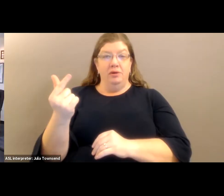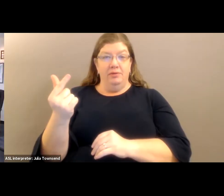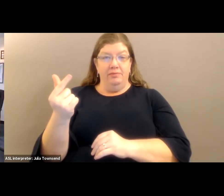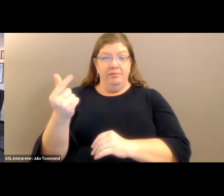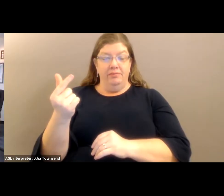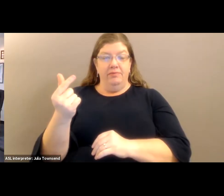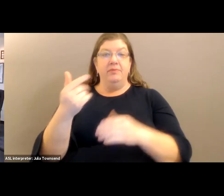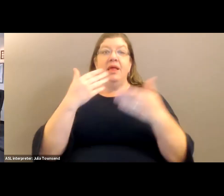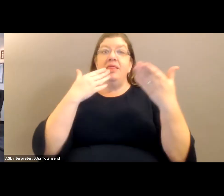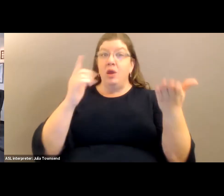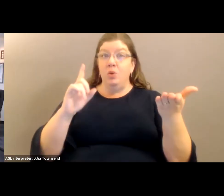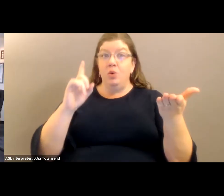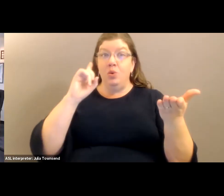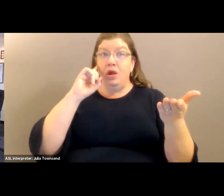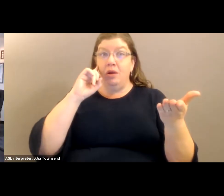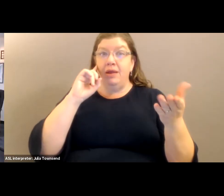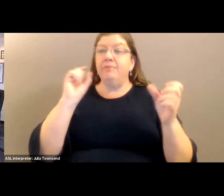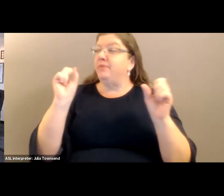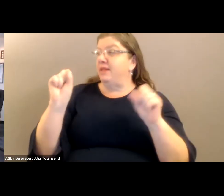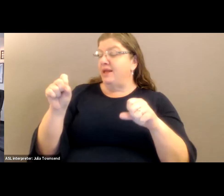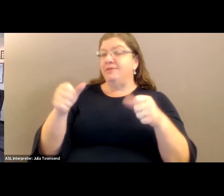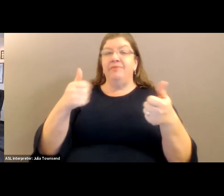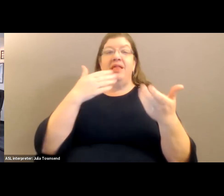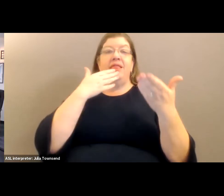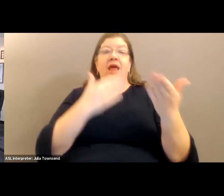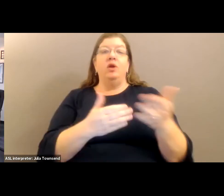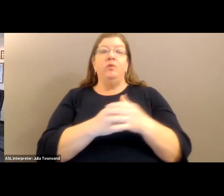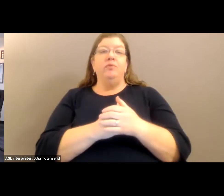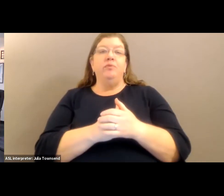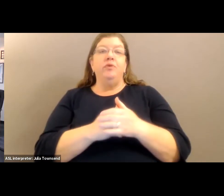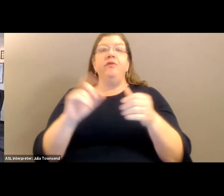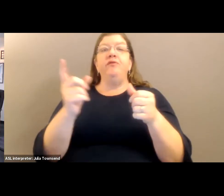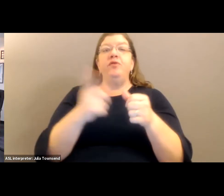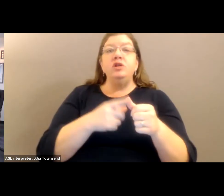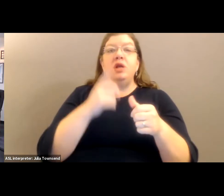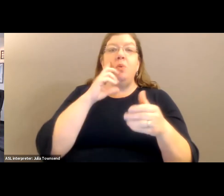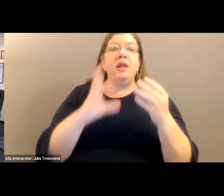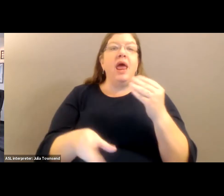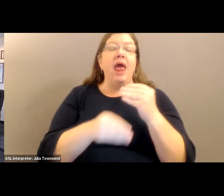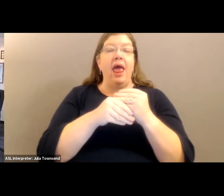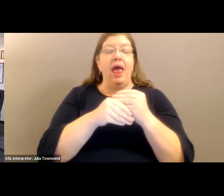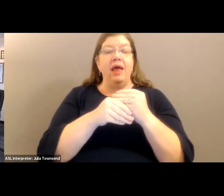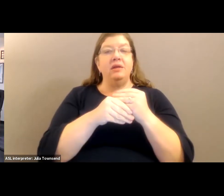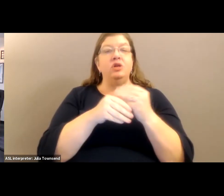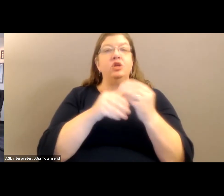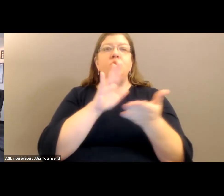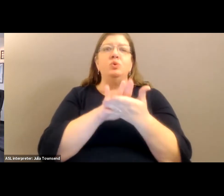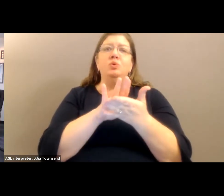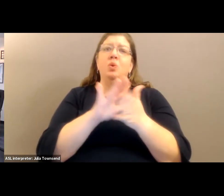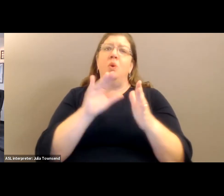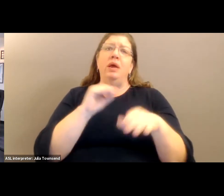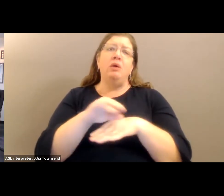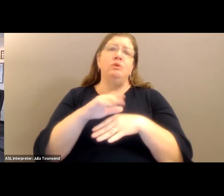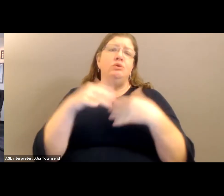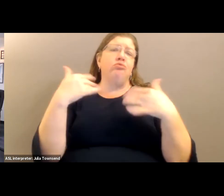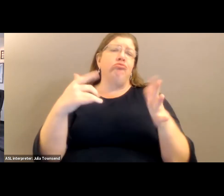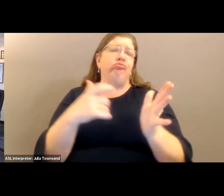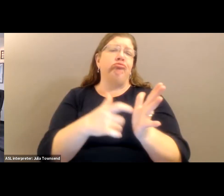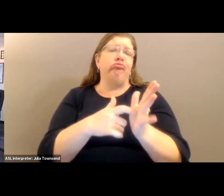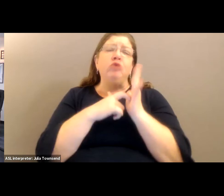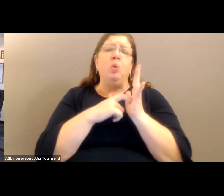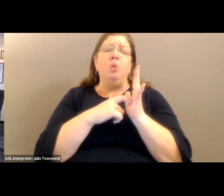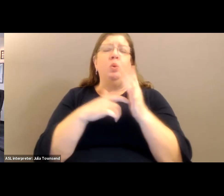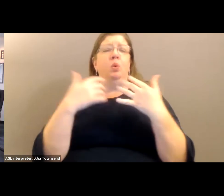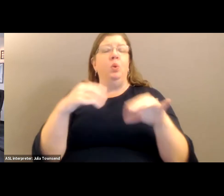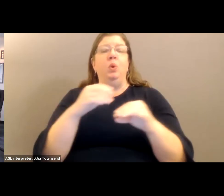Thank you. Can you hear me? Yes. Thank you. Well, first of all, I'd like to add something. School counselors are crucial. There's no